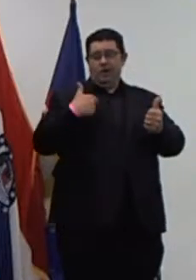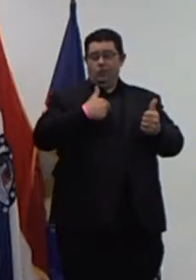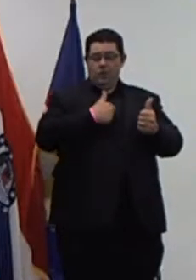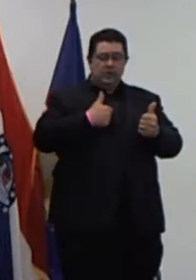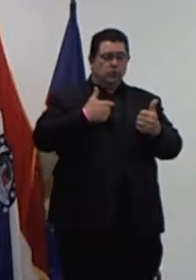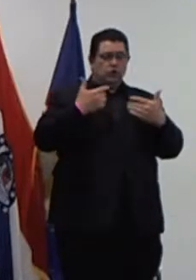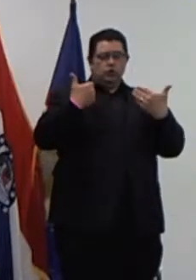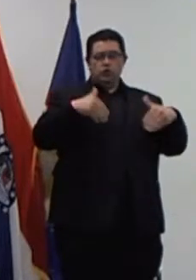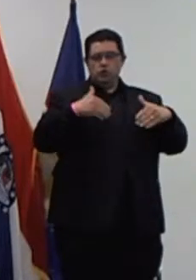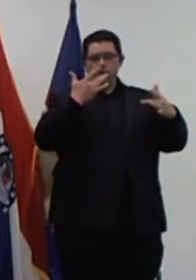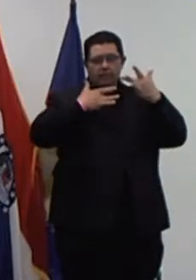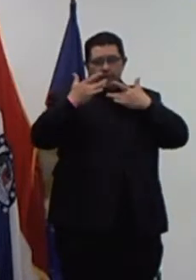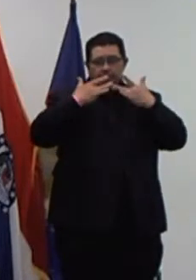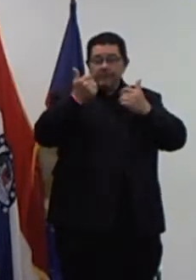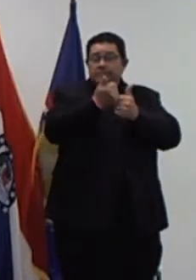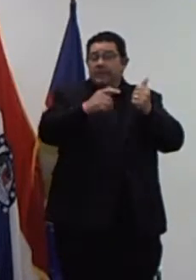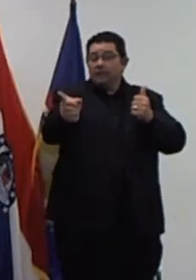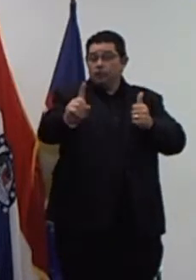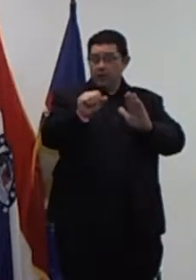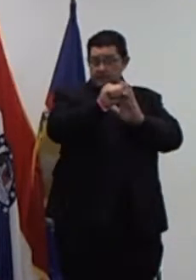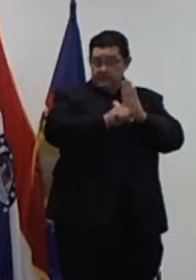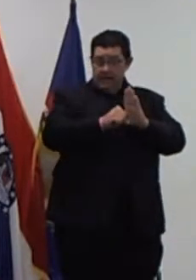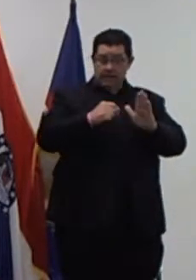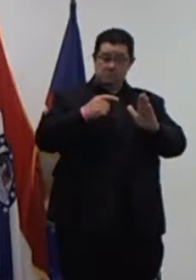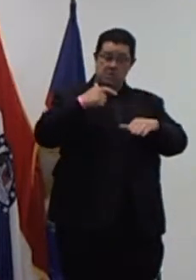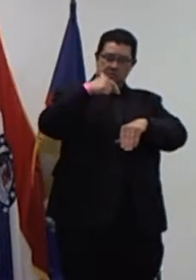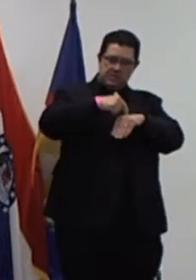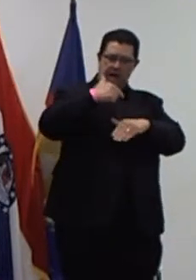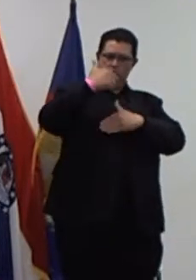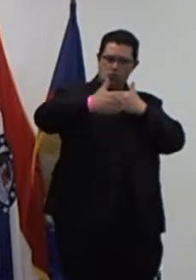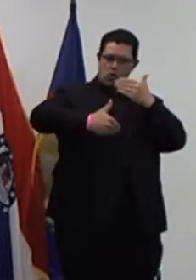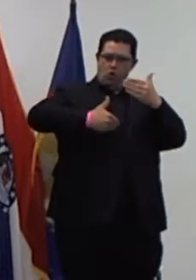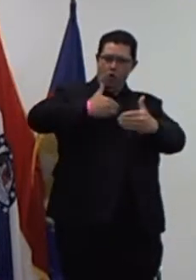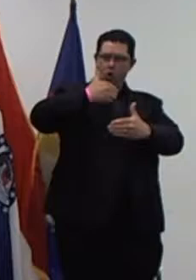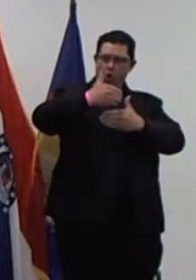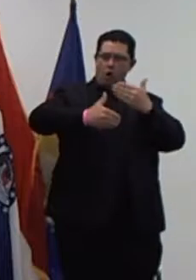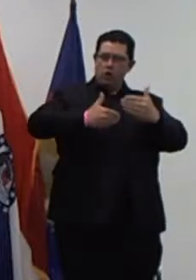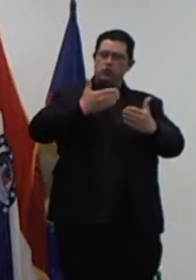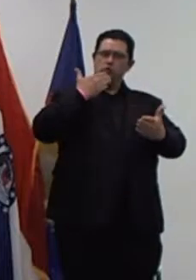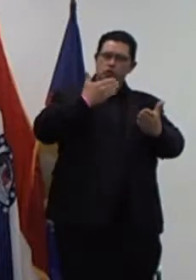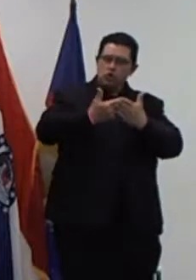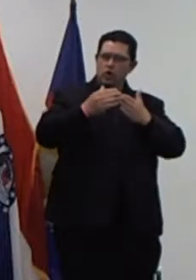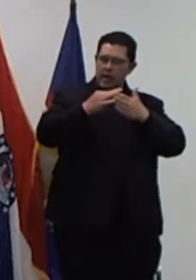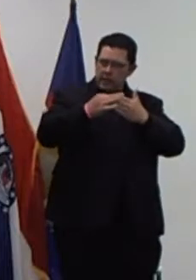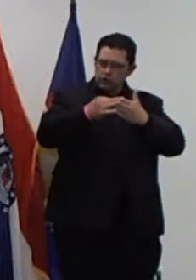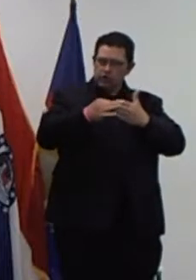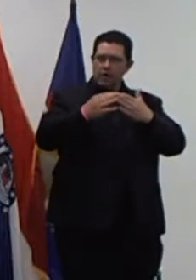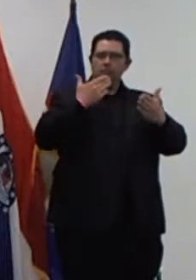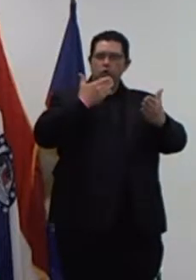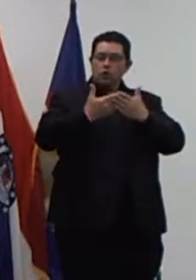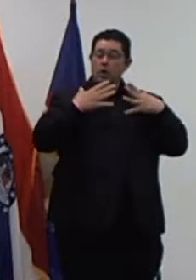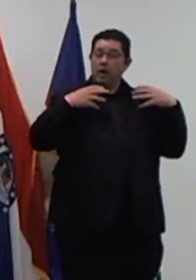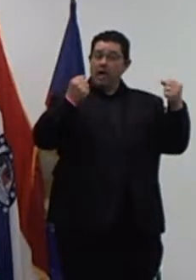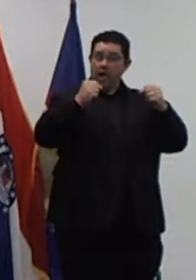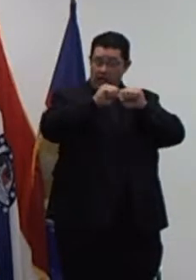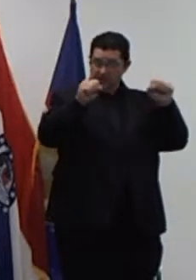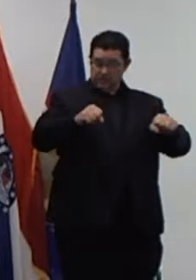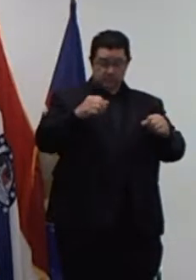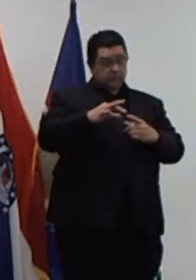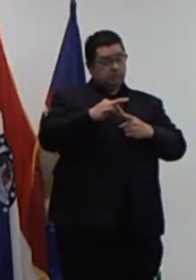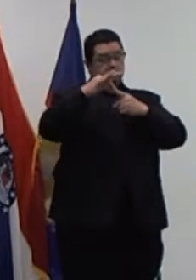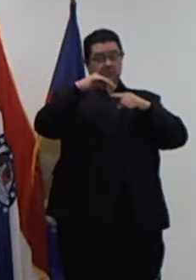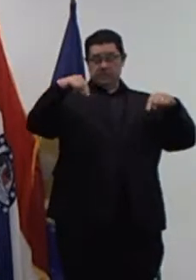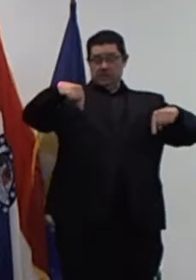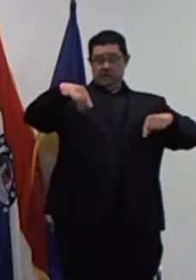Missouri. As time went on, thank goodness to good leadership, good healthcare systems in our state, especially in this region of the